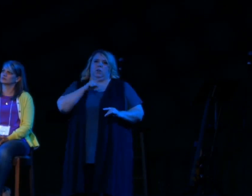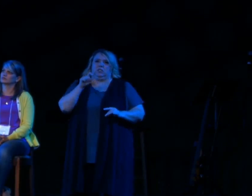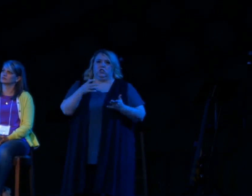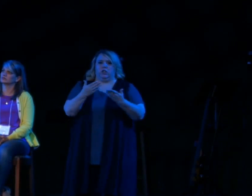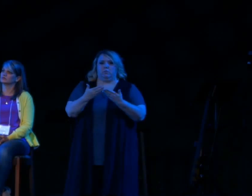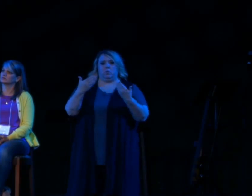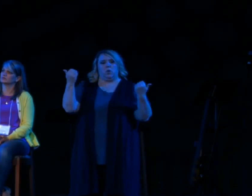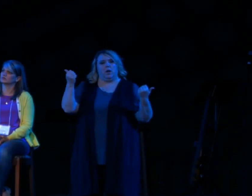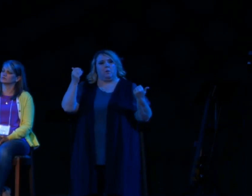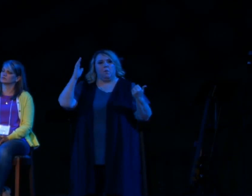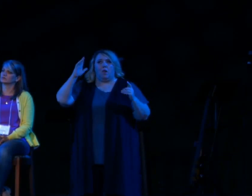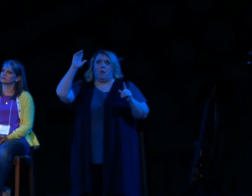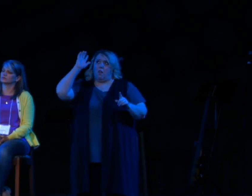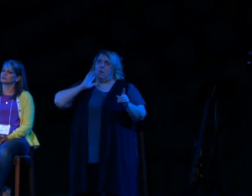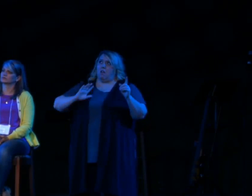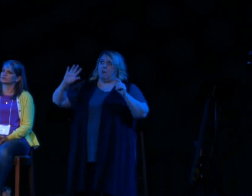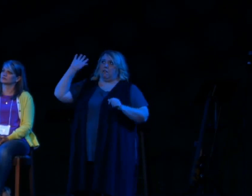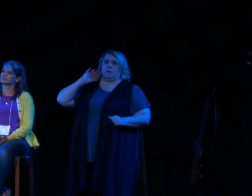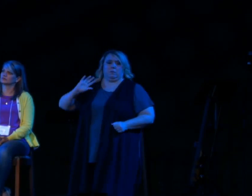a while ago.